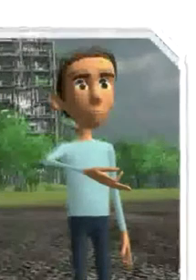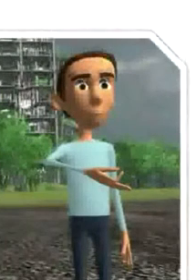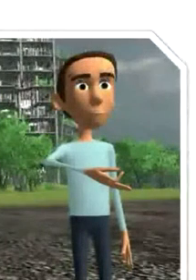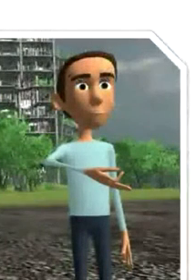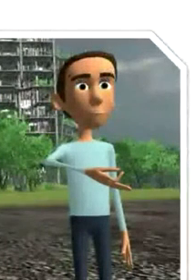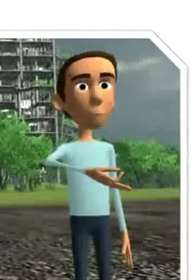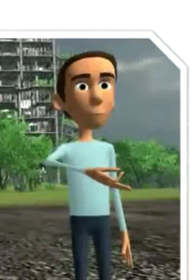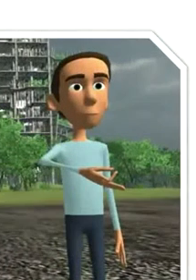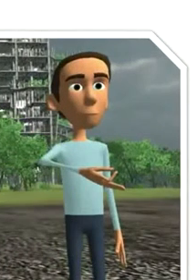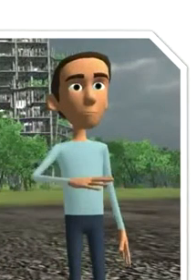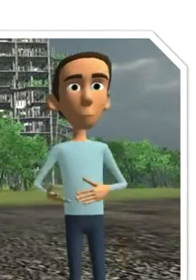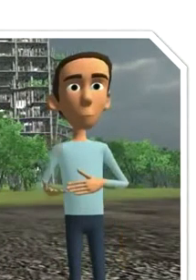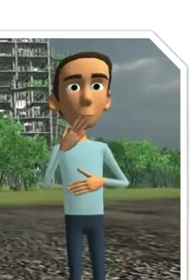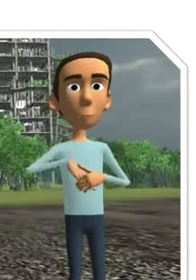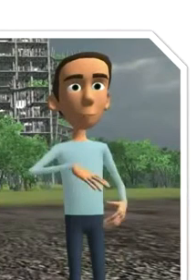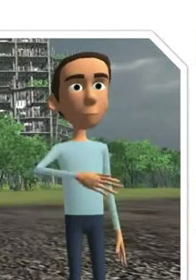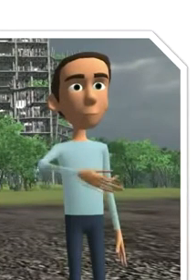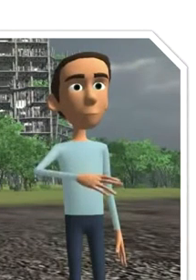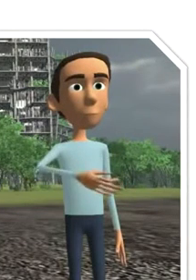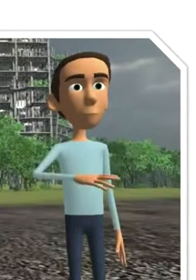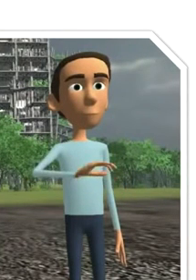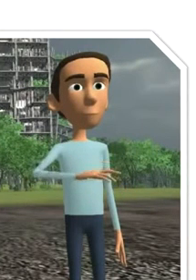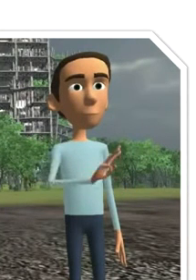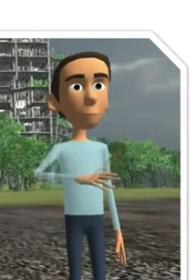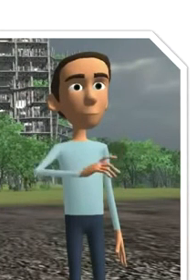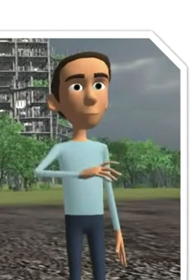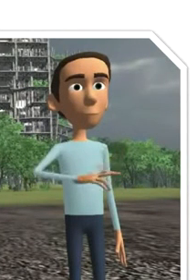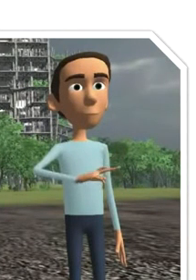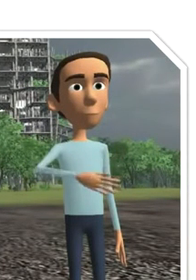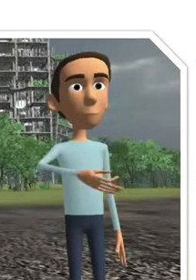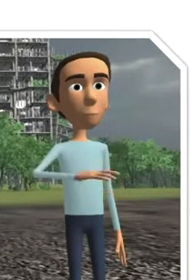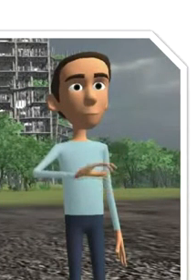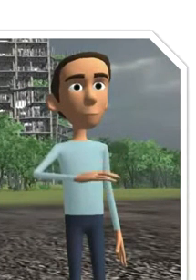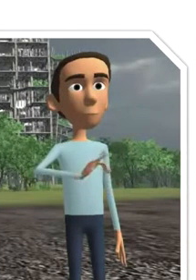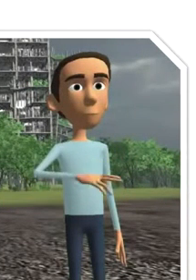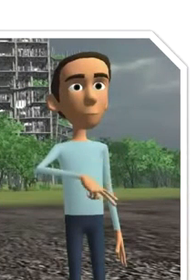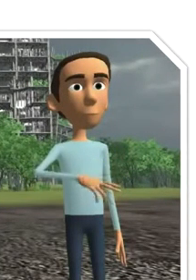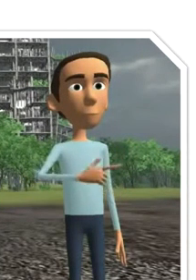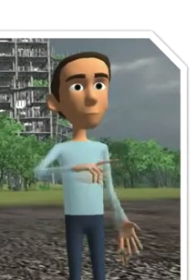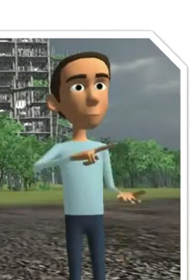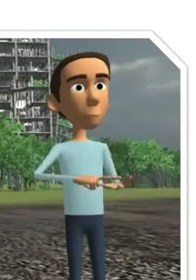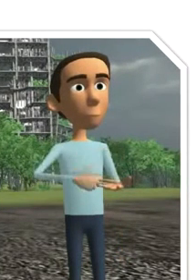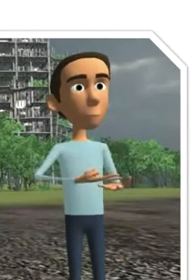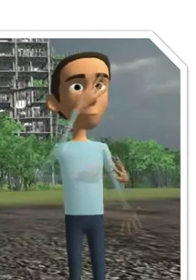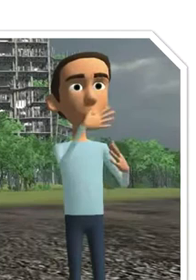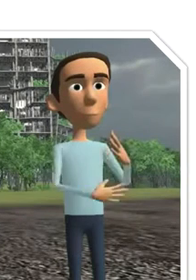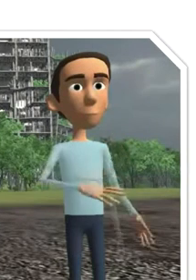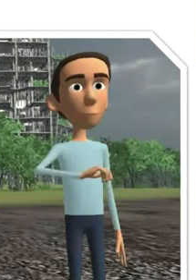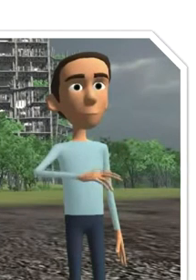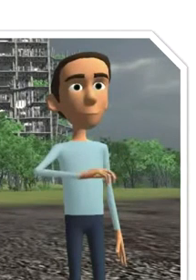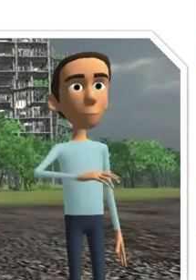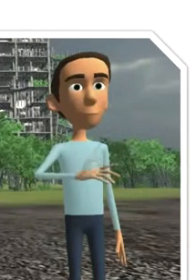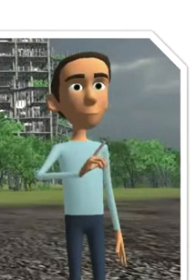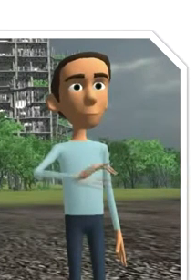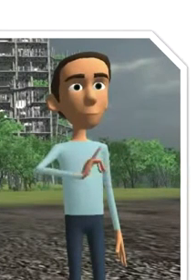We also created the PowerPoint add-in that that's how the videos you're seeing on the corner now,